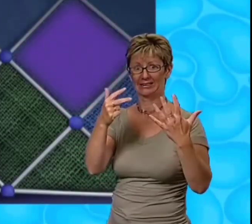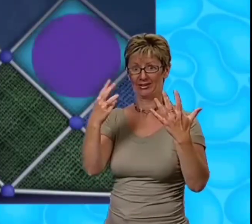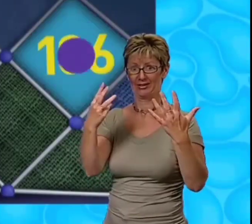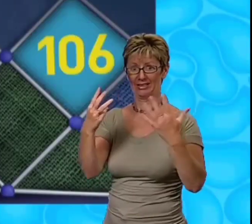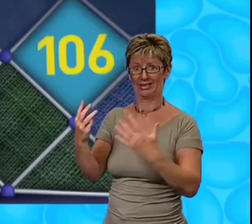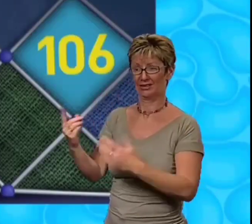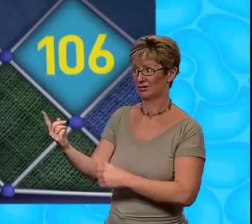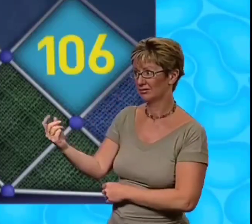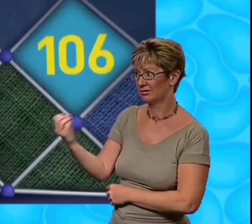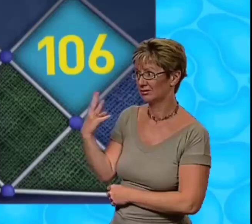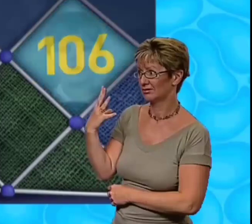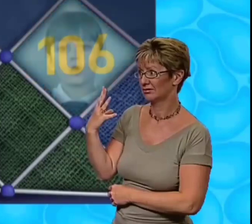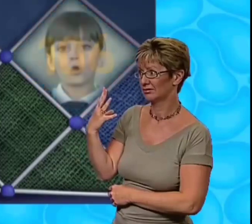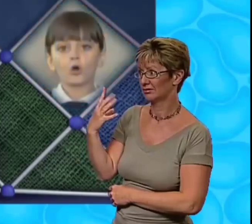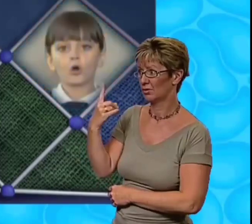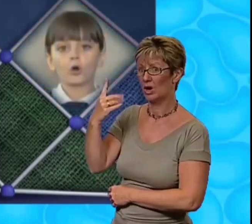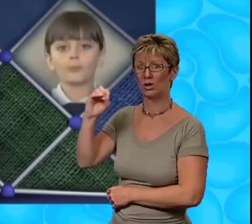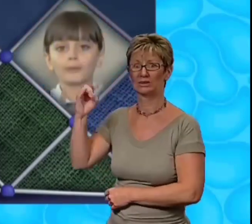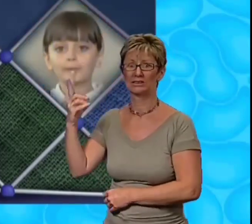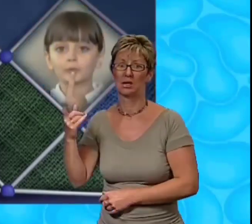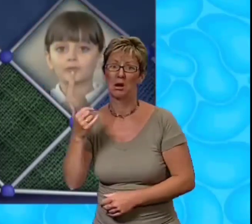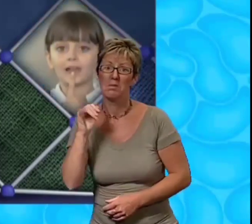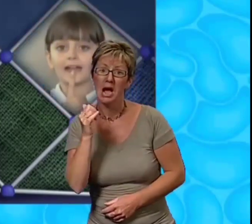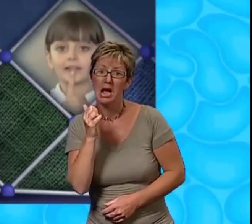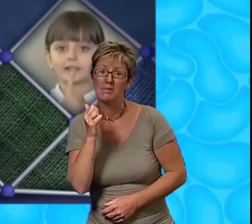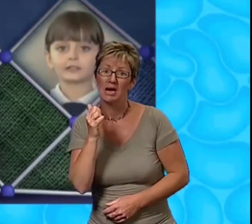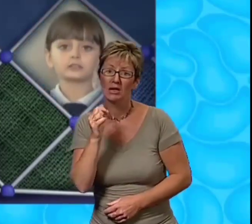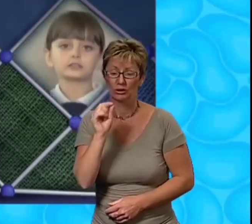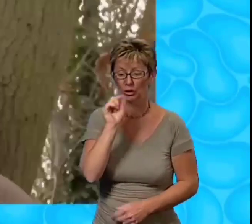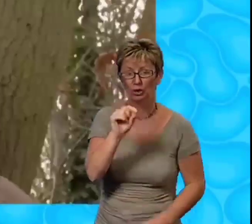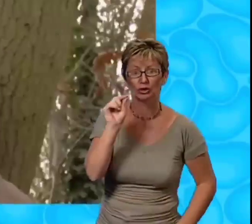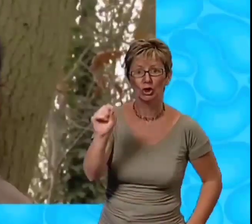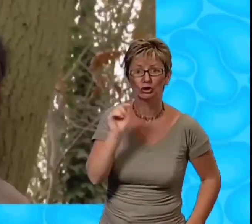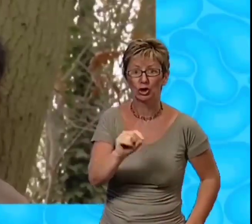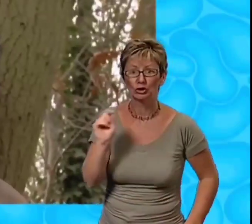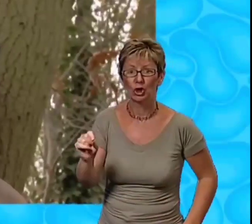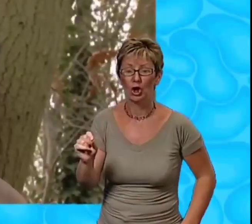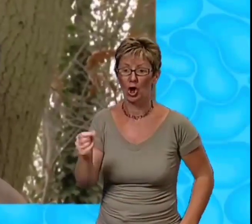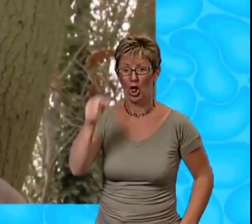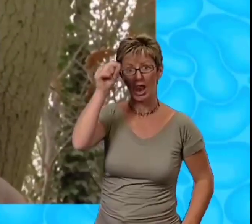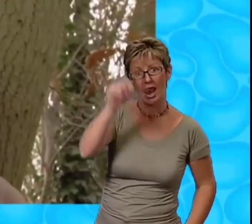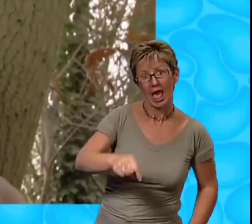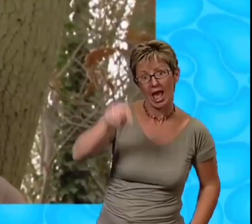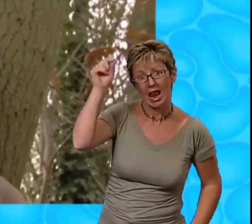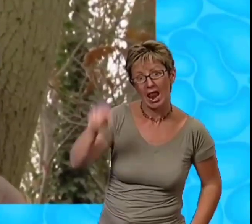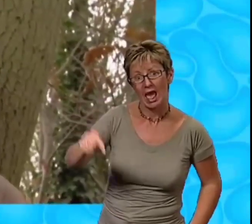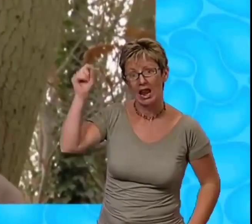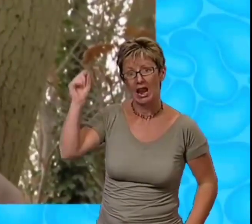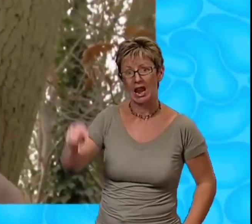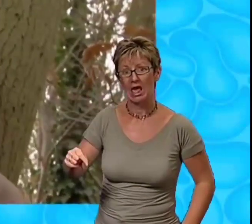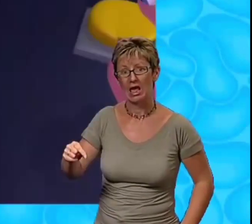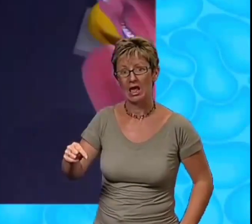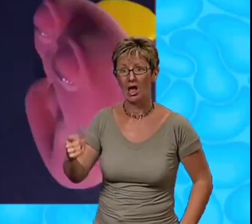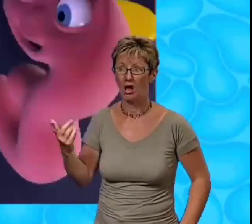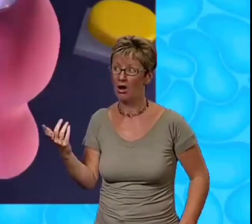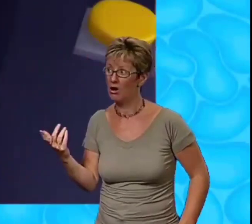Maybe he can make a number with dots. Or maybe with lines. Let's get Numberjack Man going.